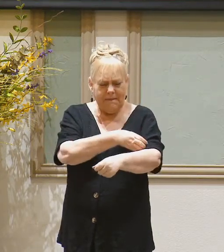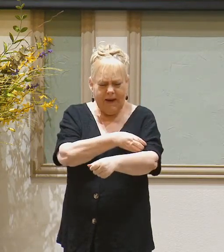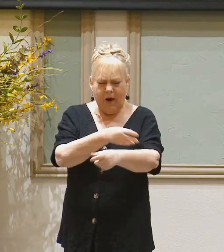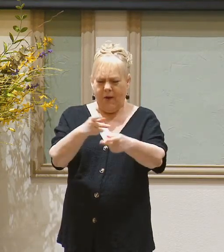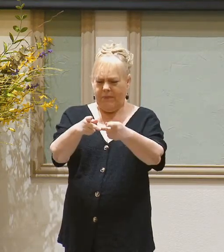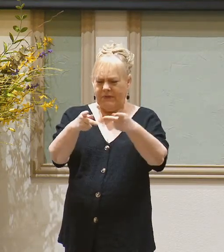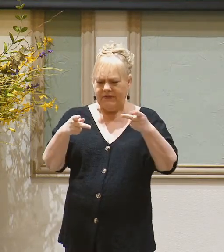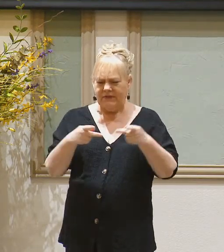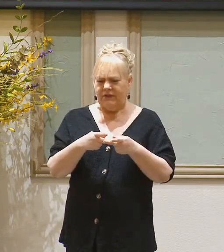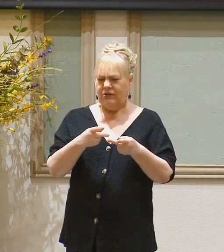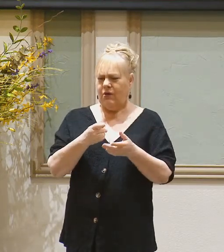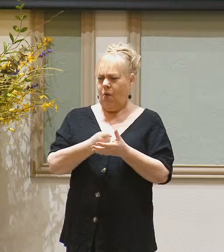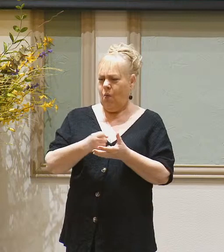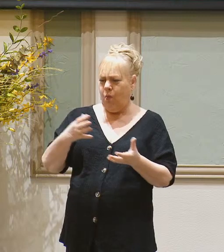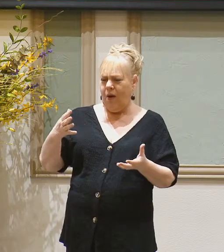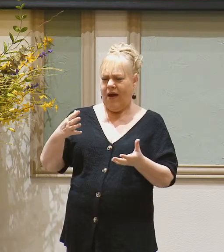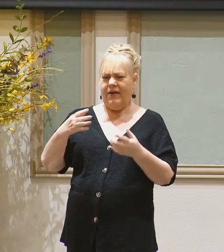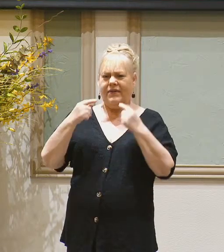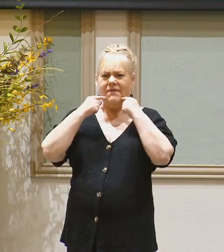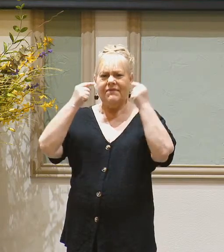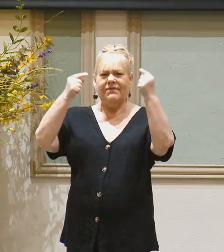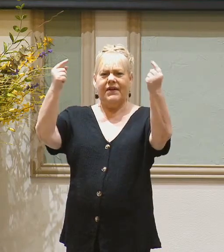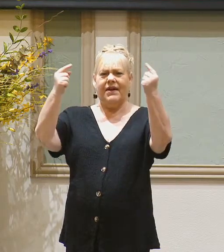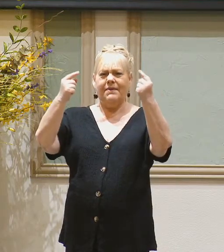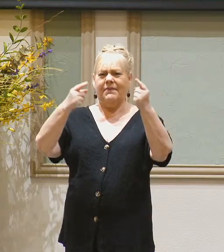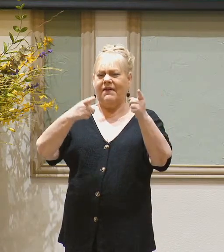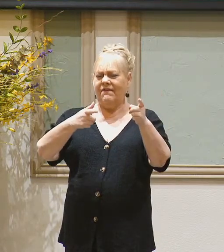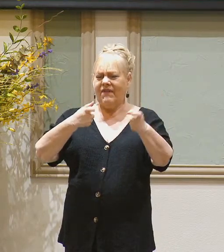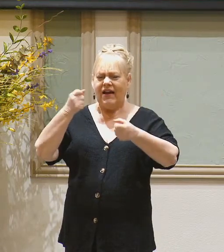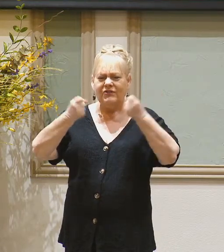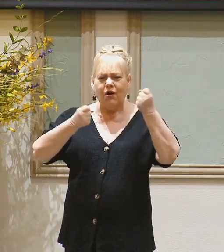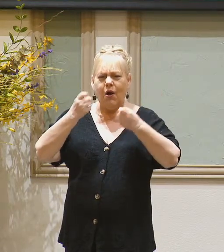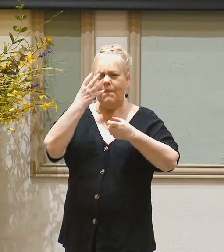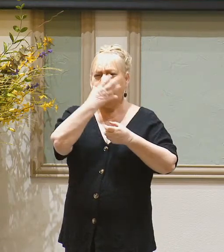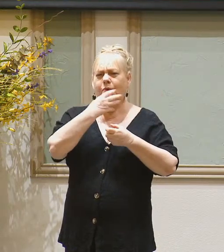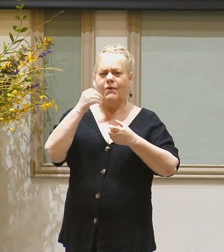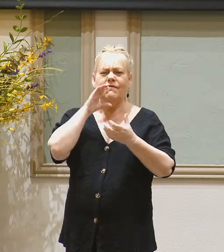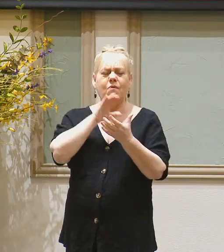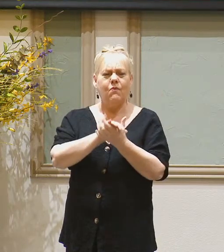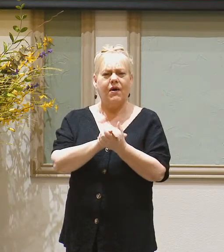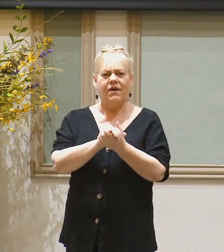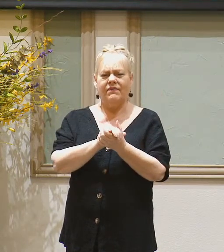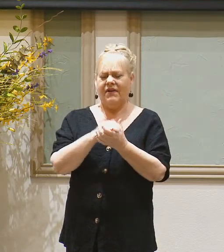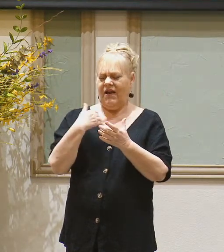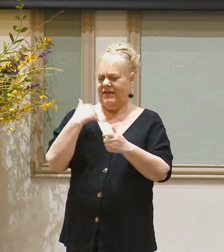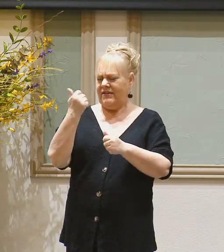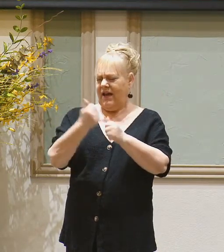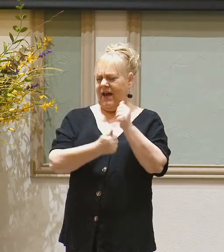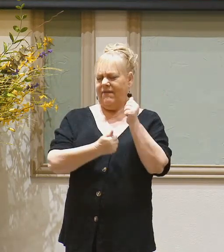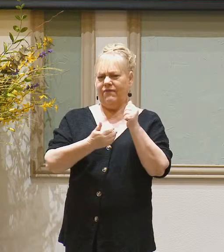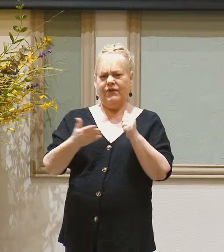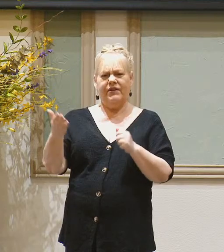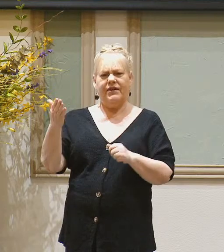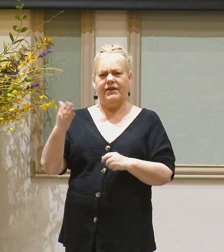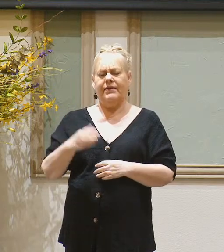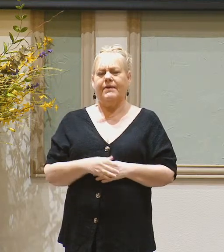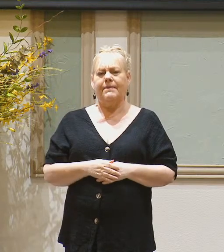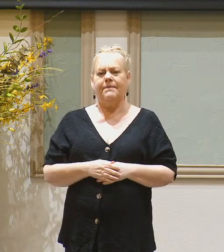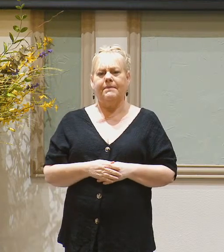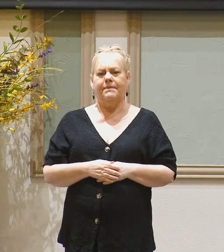position, wealth, fame, a fast car, a beautiful wife. Got it all.